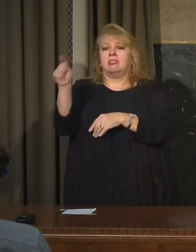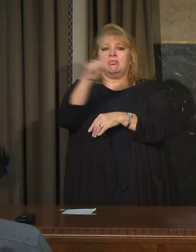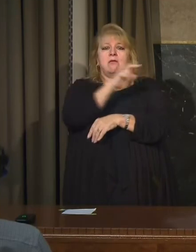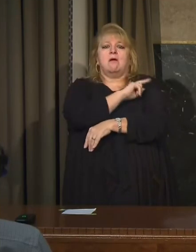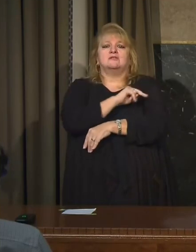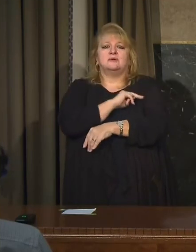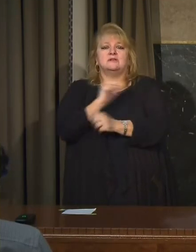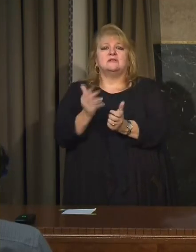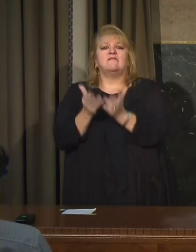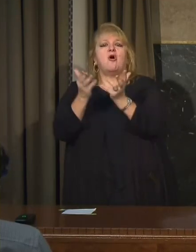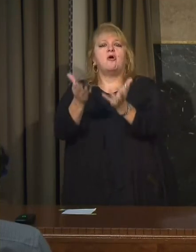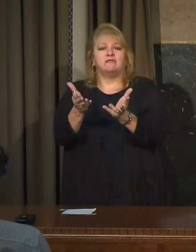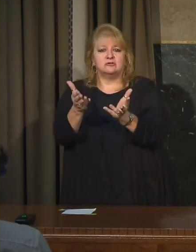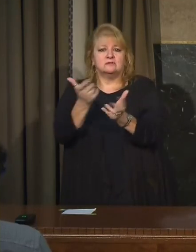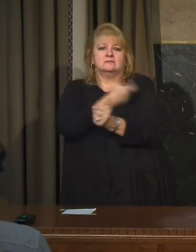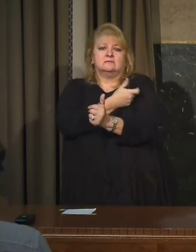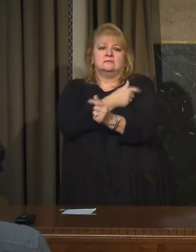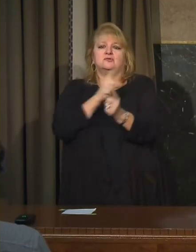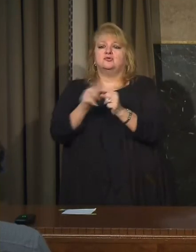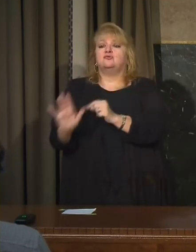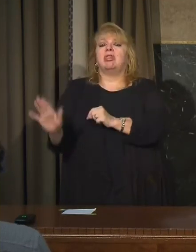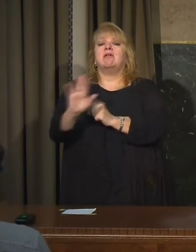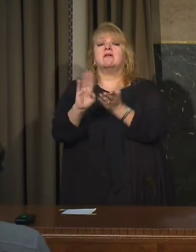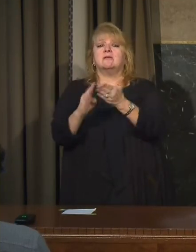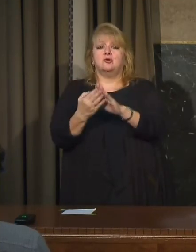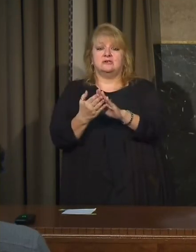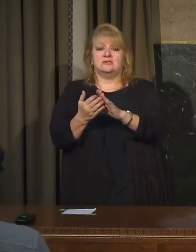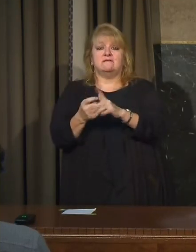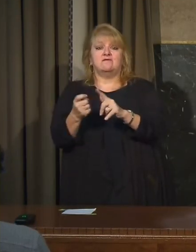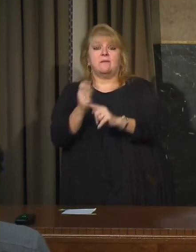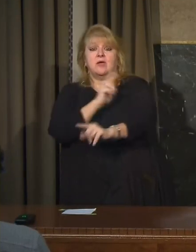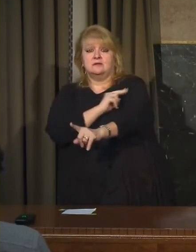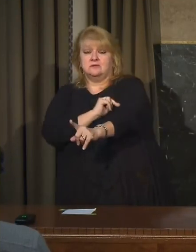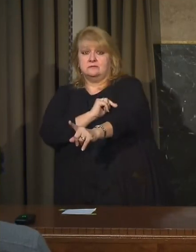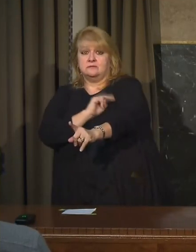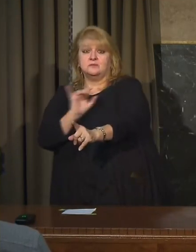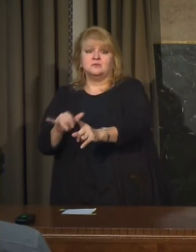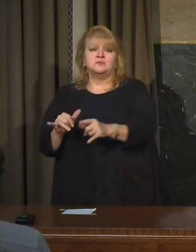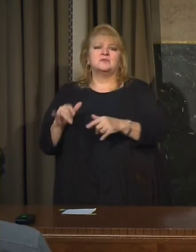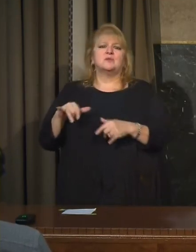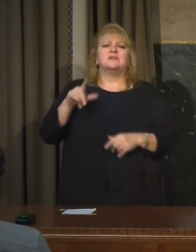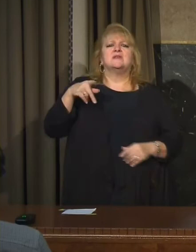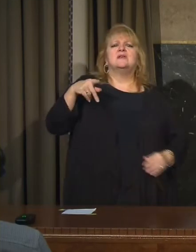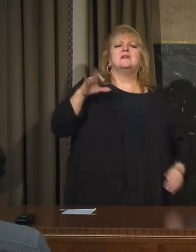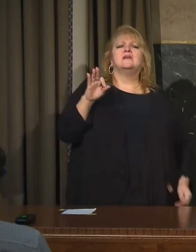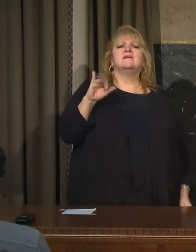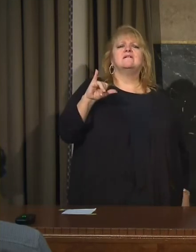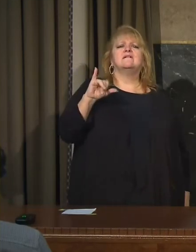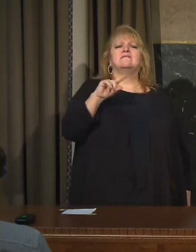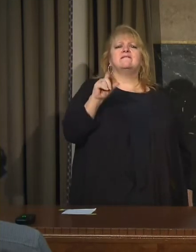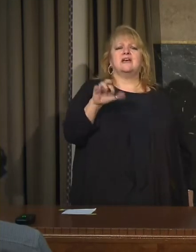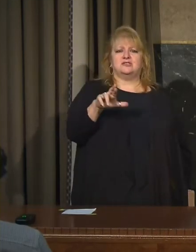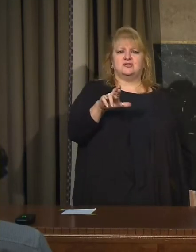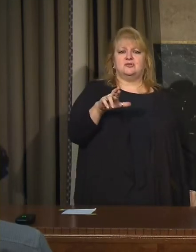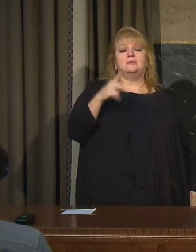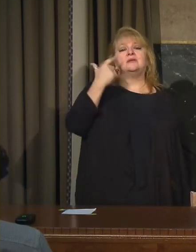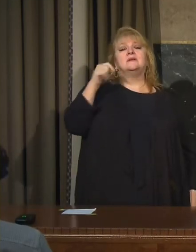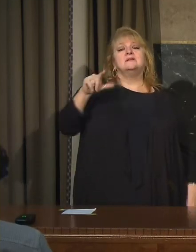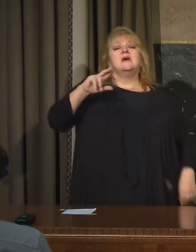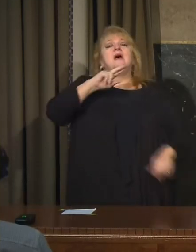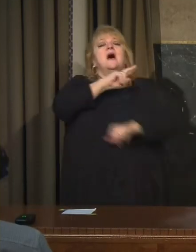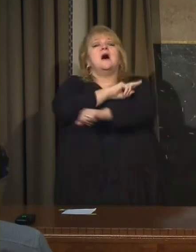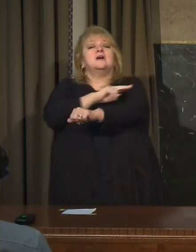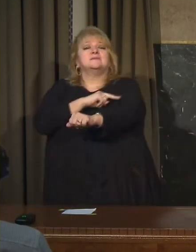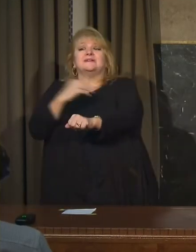have started to offer that, and more will in the coming weeks. This is primarily with the Pfizer vaccine because hospitals have what they need to